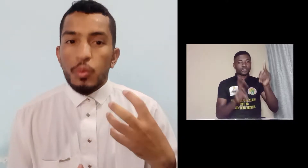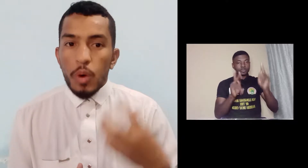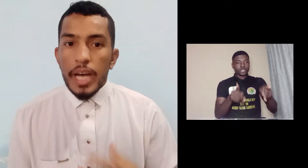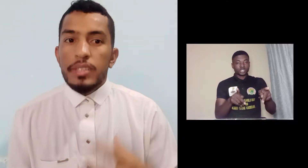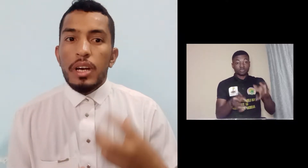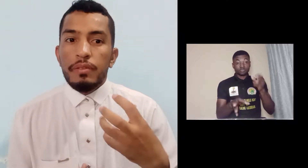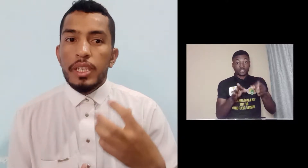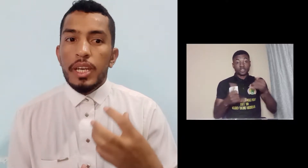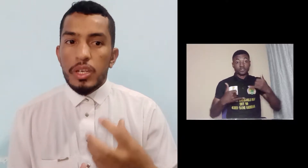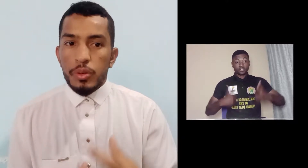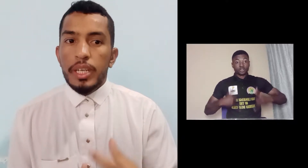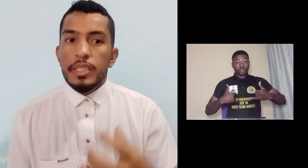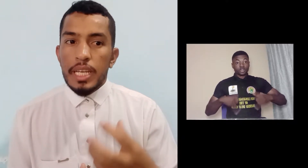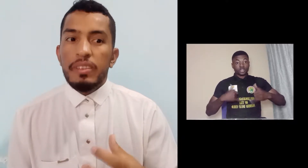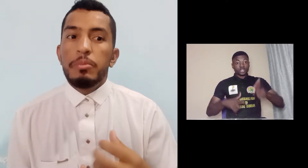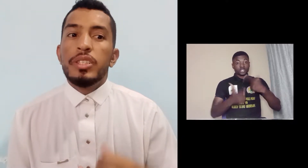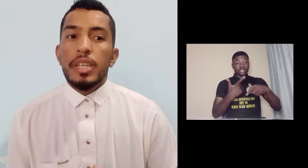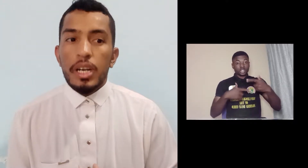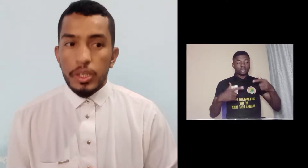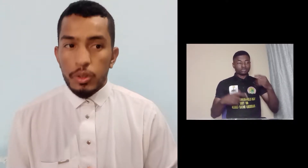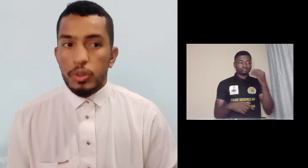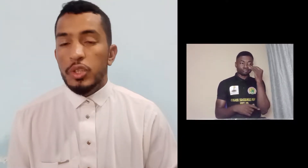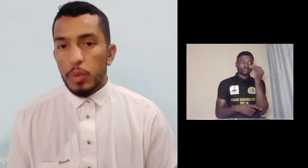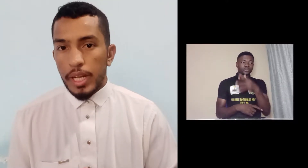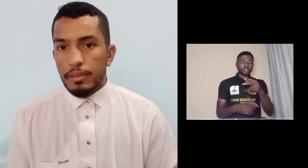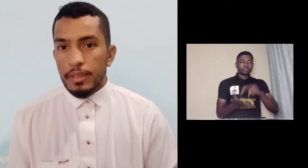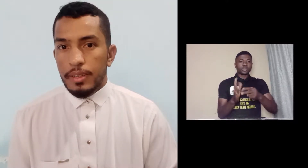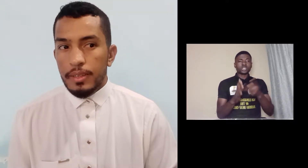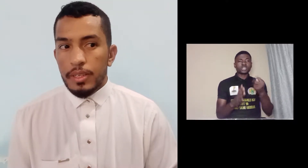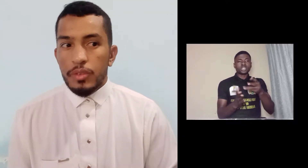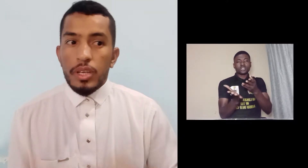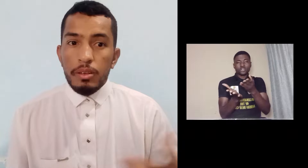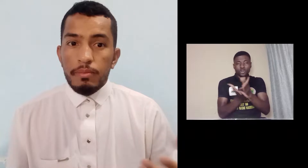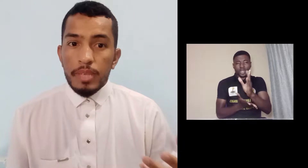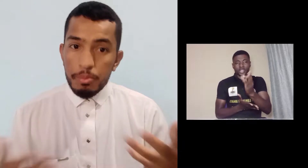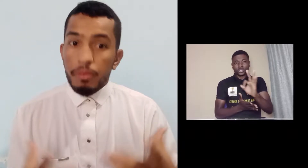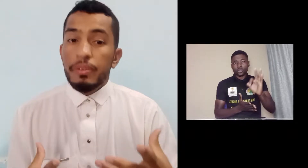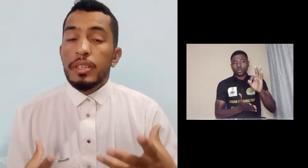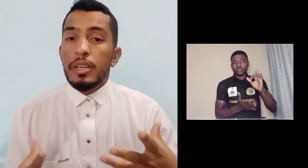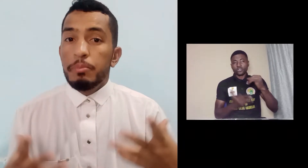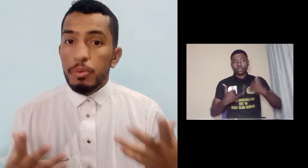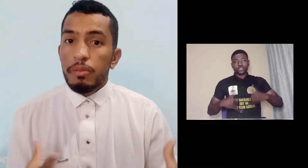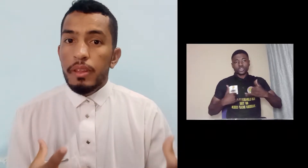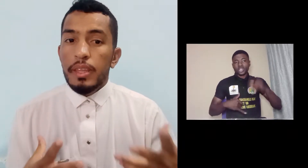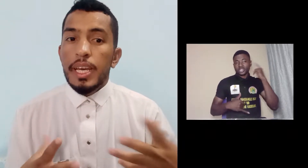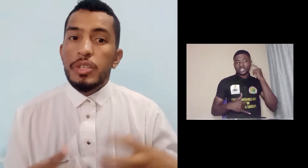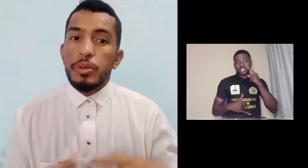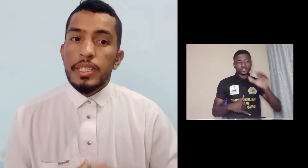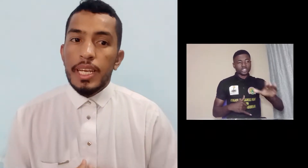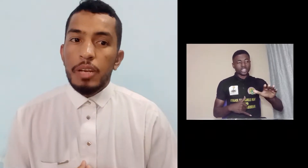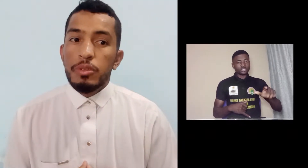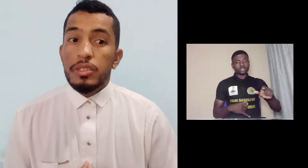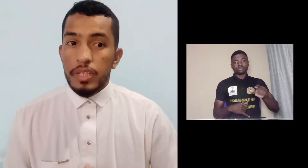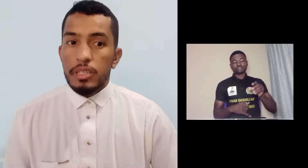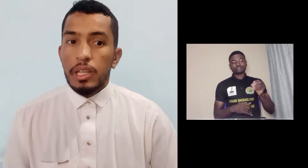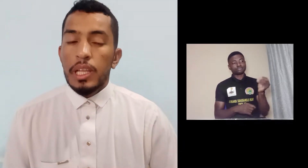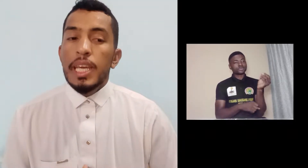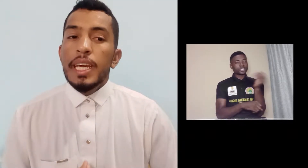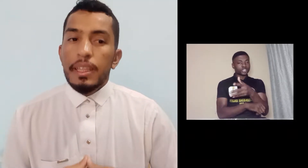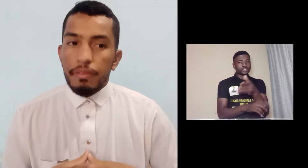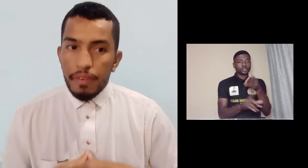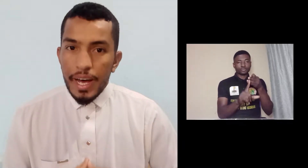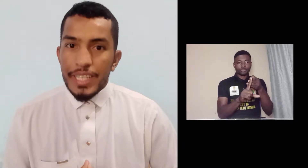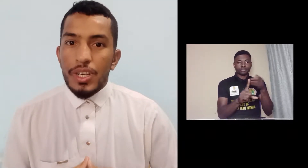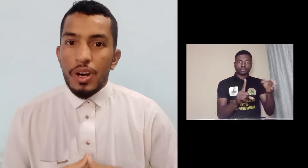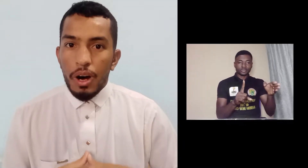the rights of the Algerian deaf community are ignored as well. So, improving the Algerian Sign Language is vital